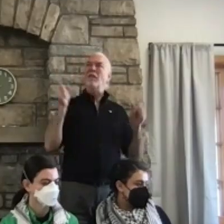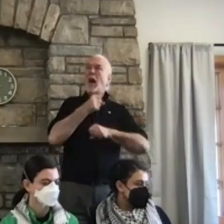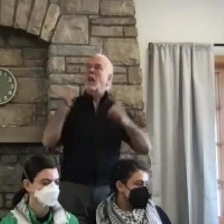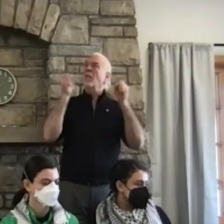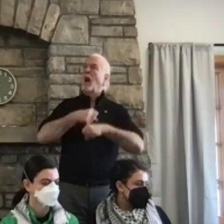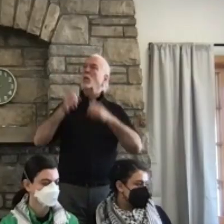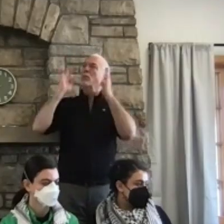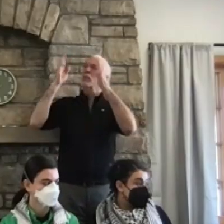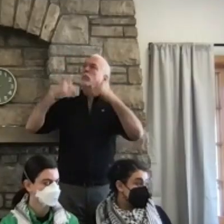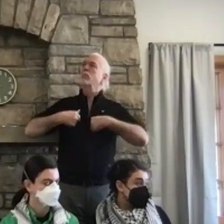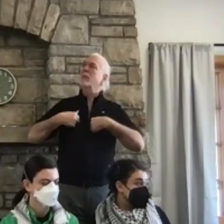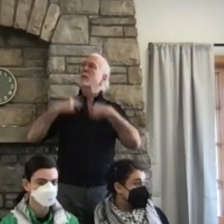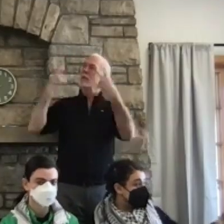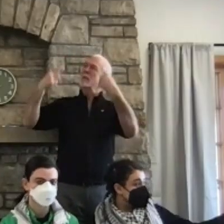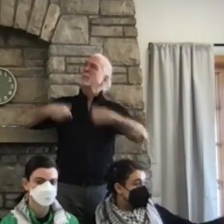seen, heard,